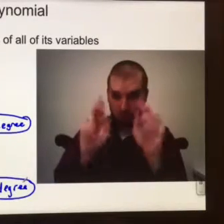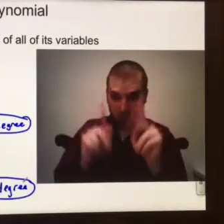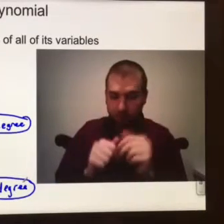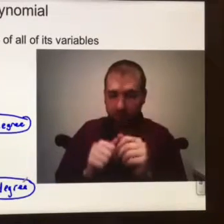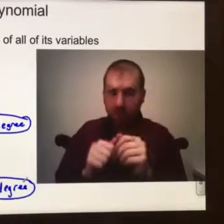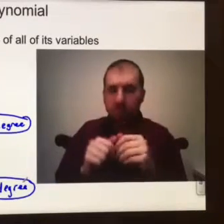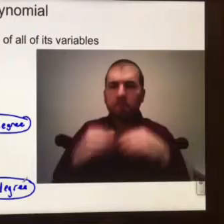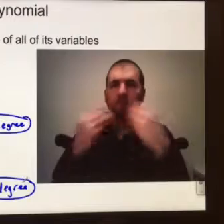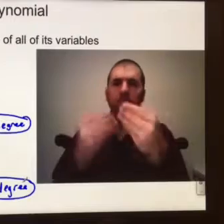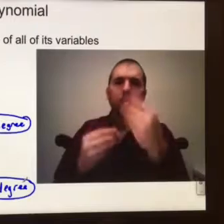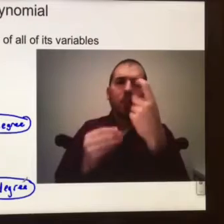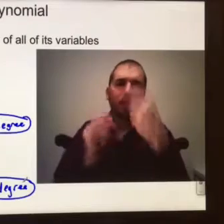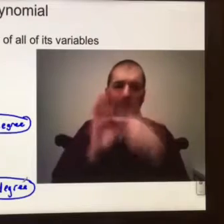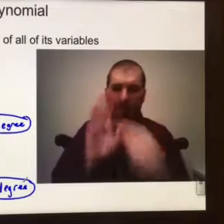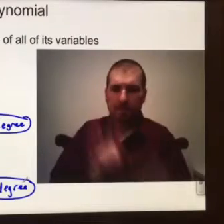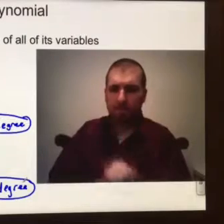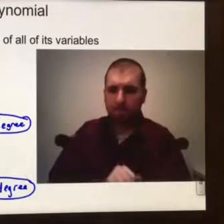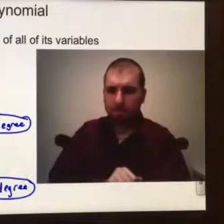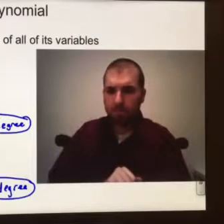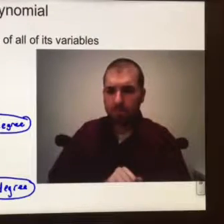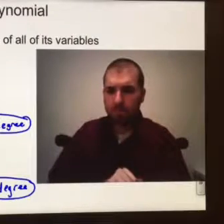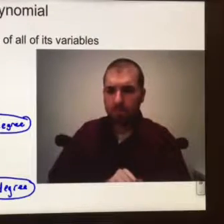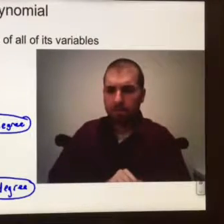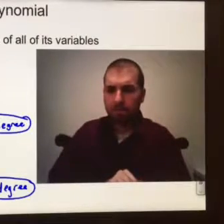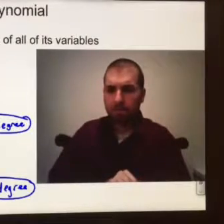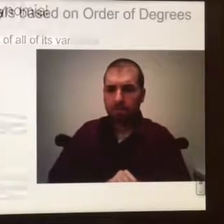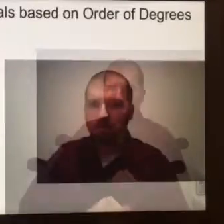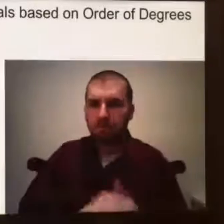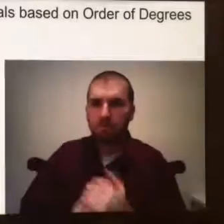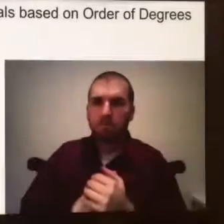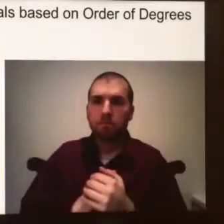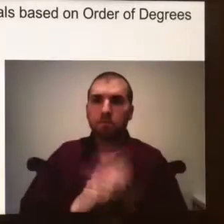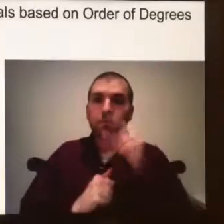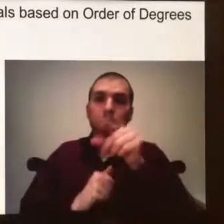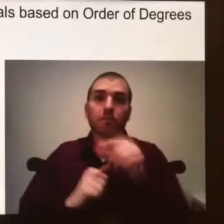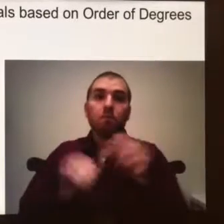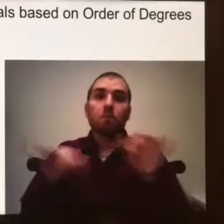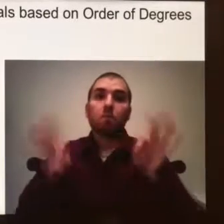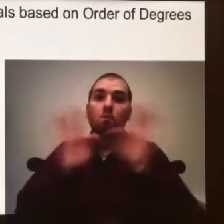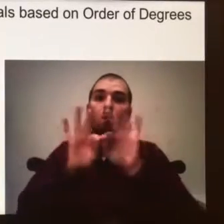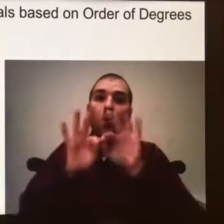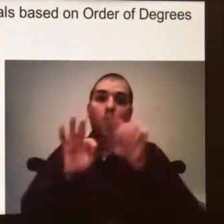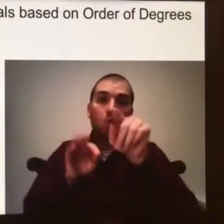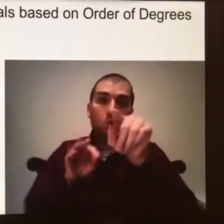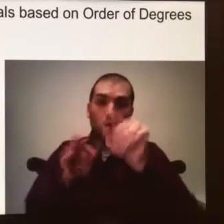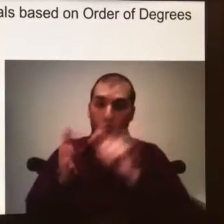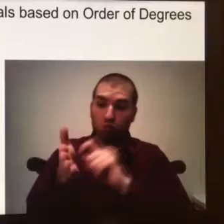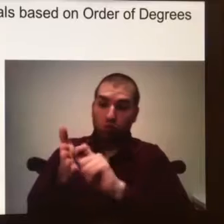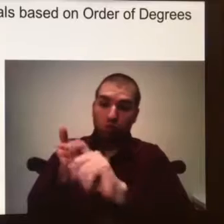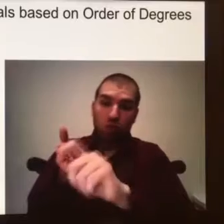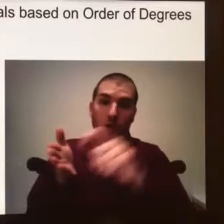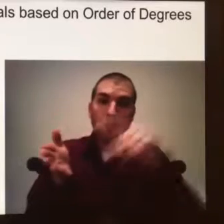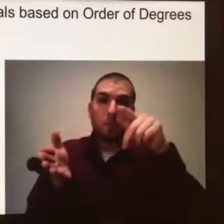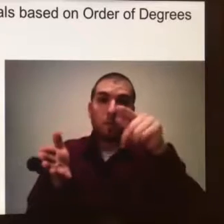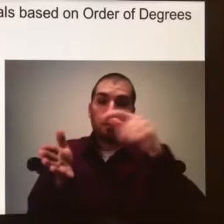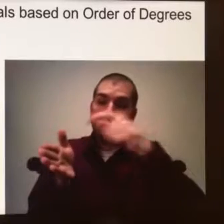specifically what the highest degree is. I'm going to give you another example now.